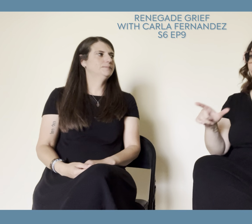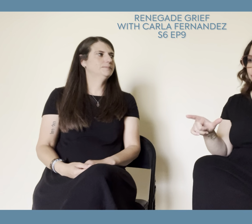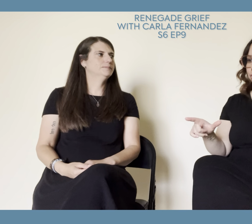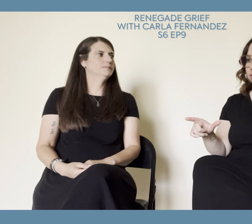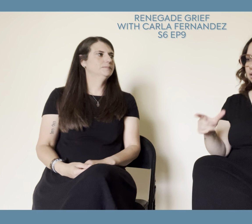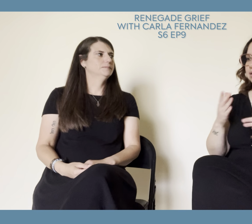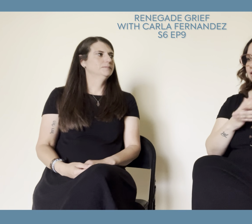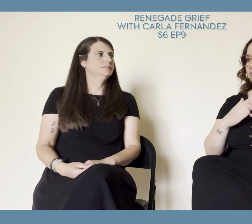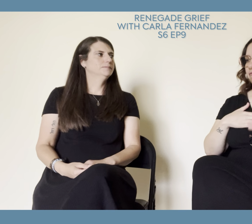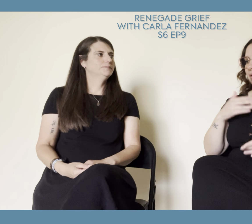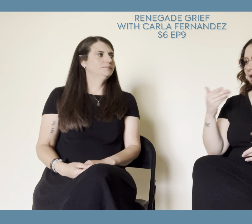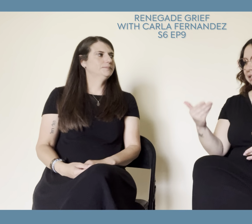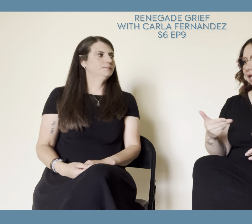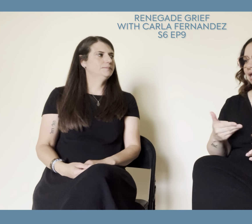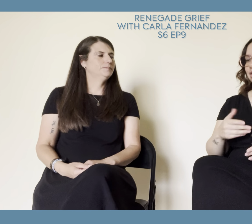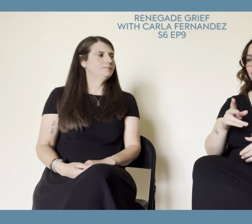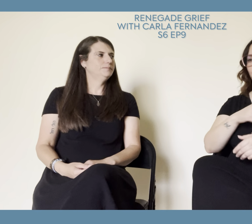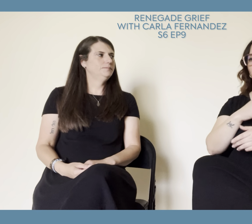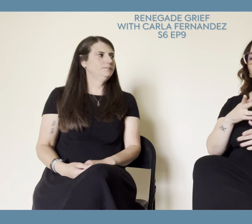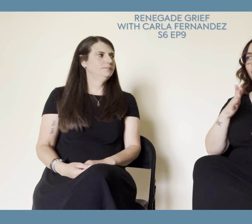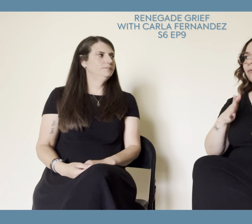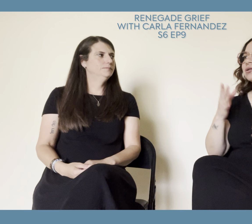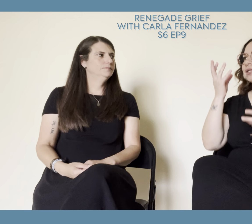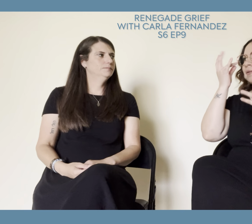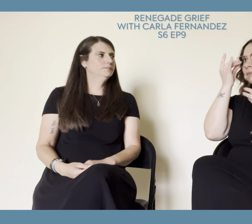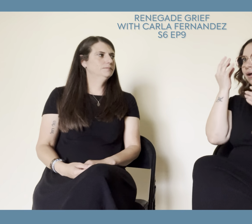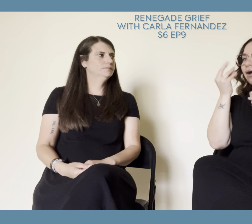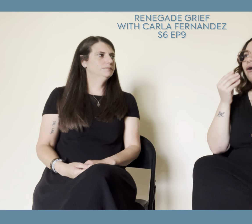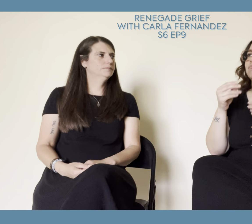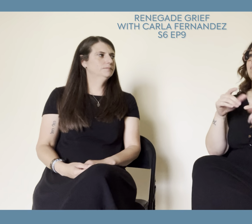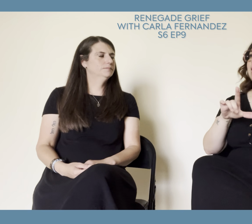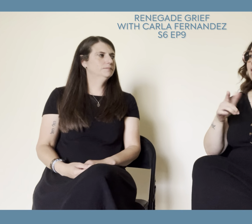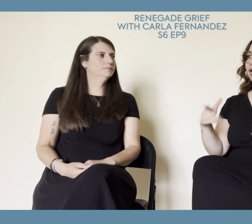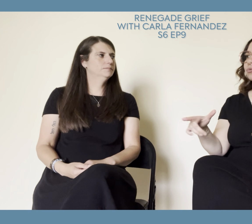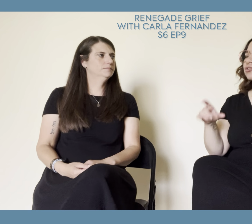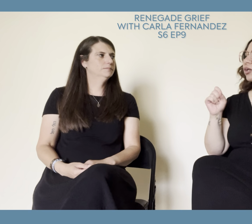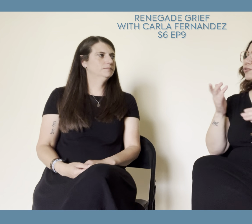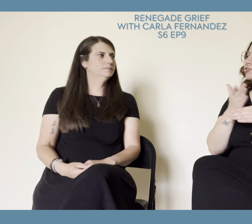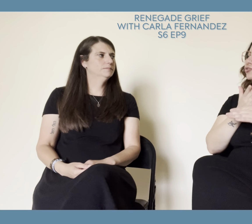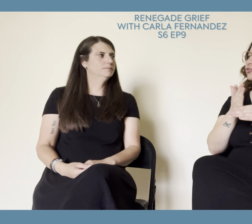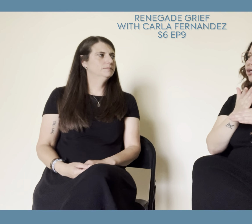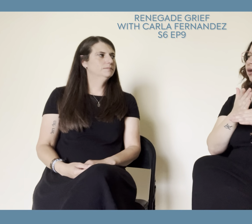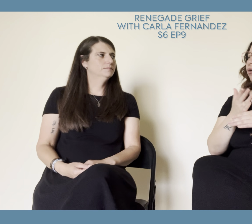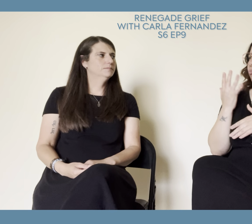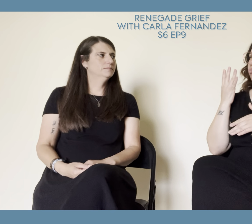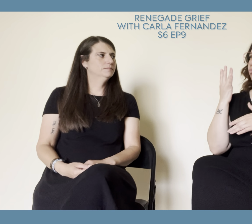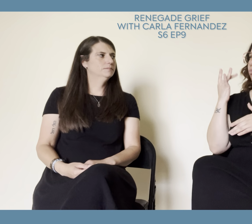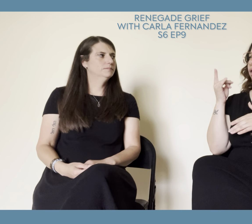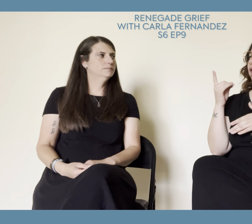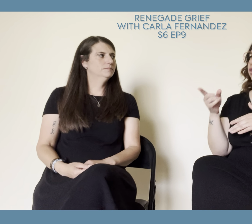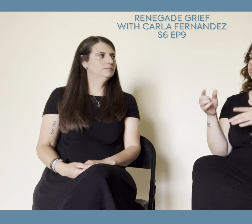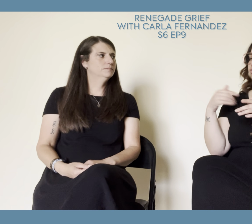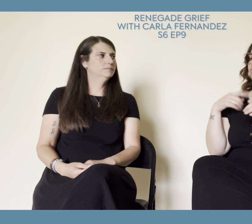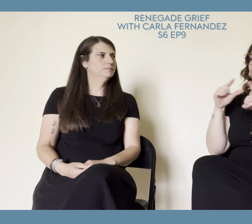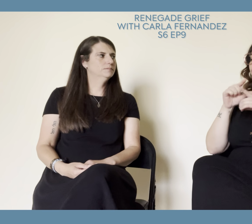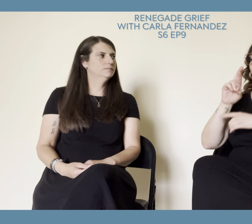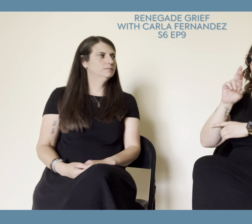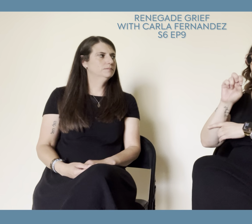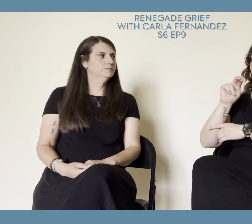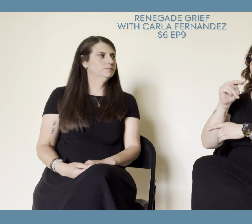guests are poets who think a lot about language. Can you share a bit about why you choose the word renegade? Originally the book was going to